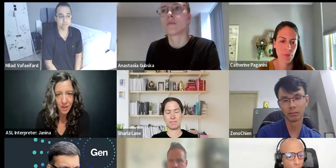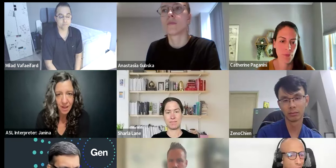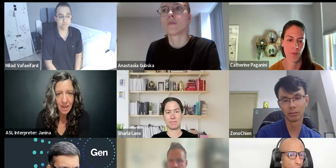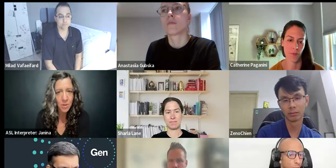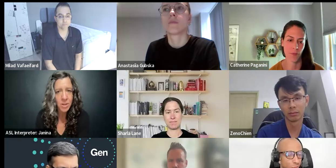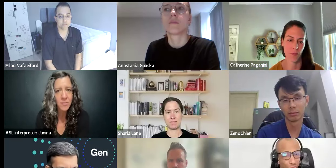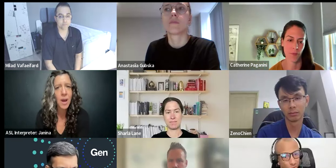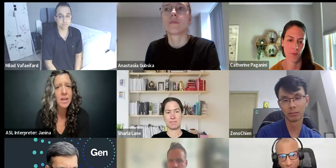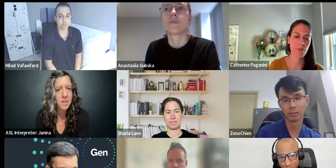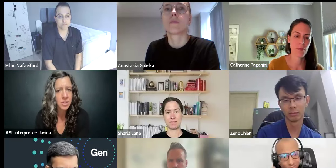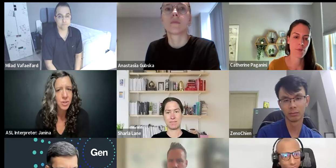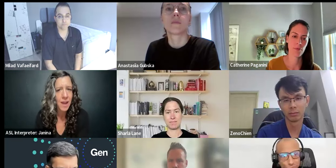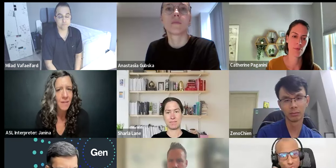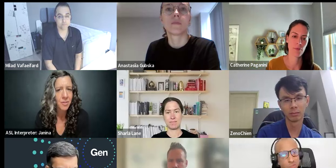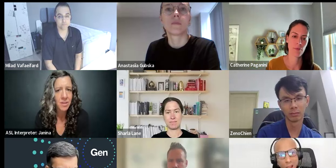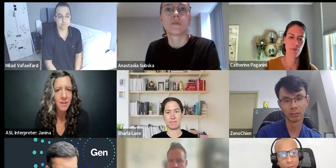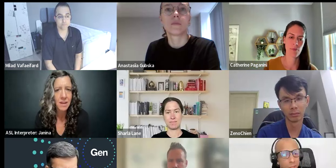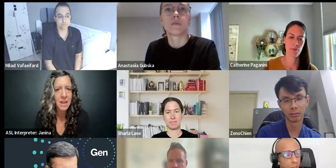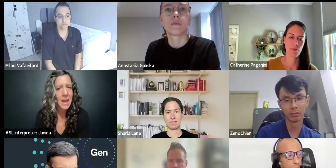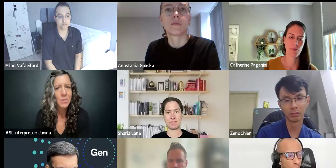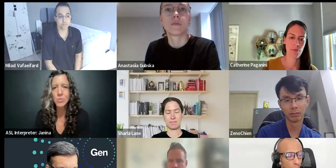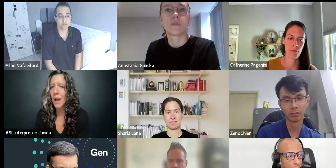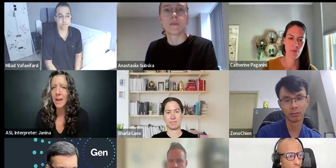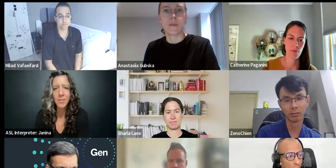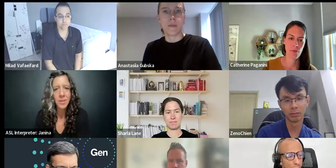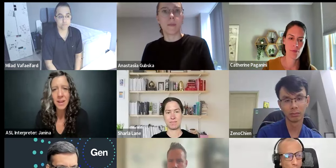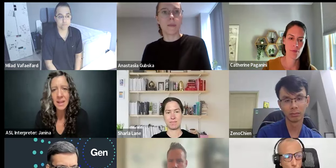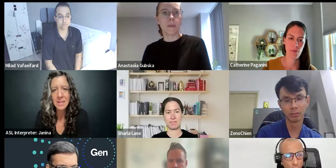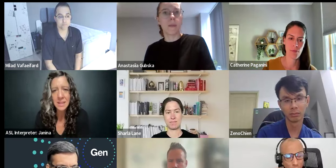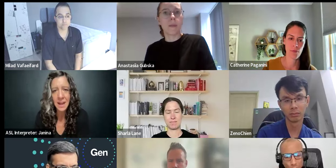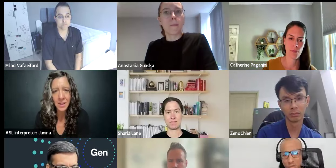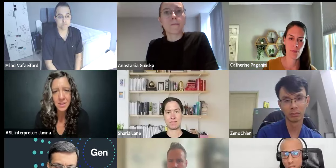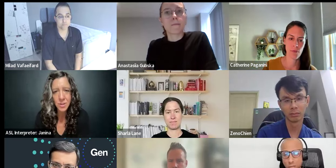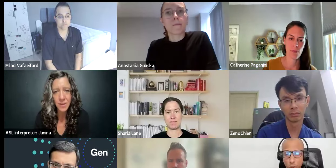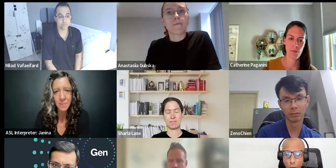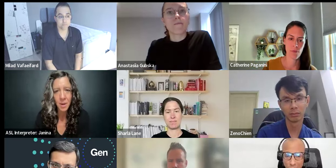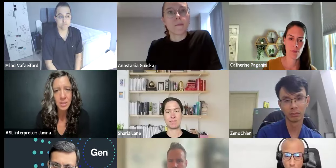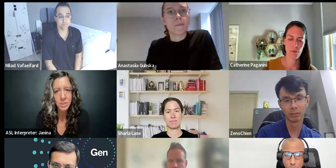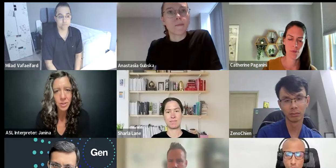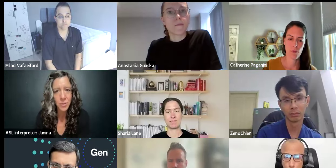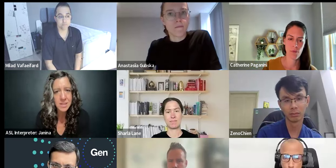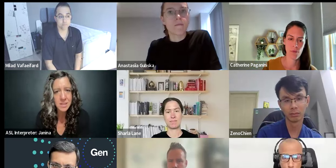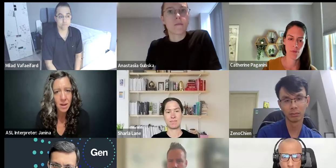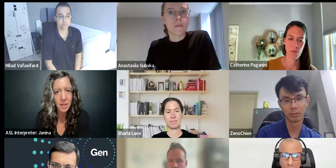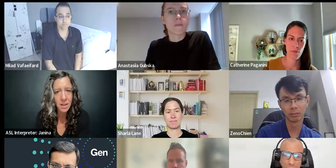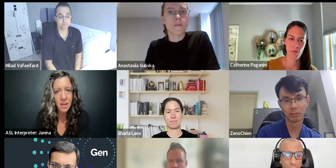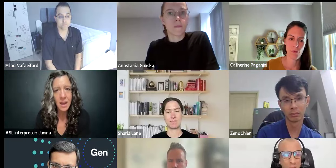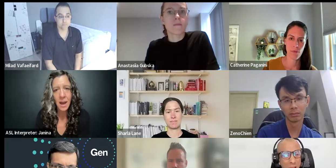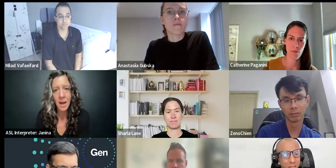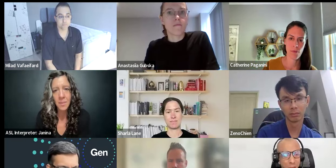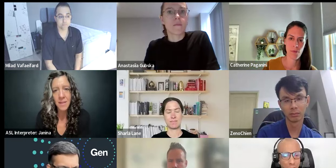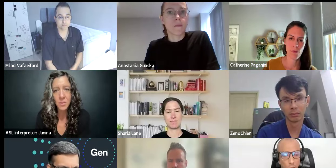the survey and I wondered if you guys got a survey after the event. It was right after the event ended. I got this survey and I'm not quite sure if you guys got